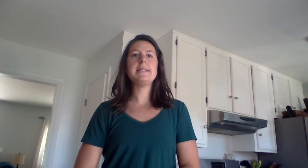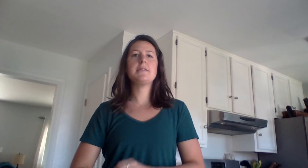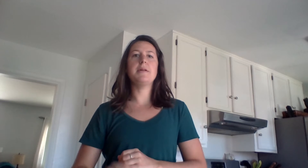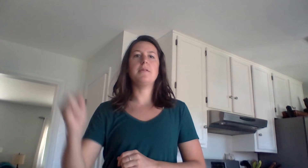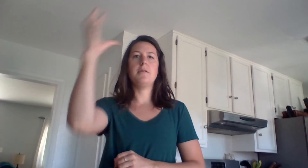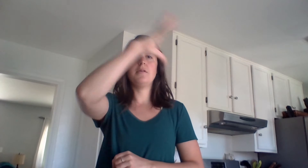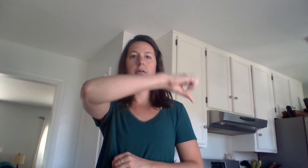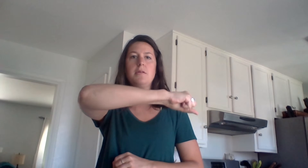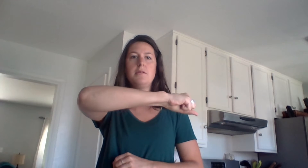estimate,